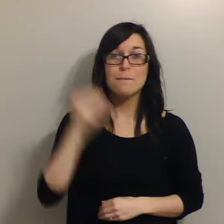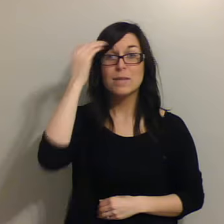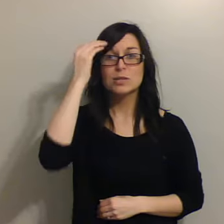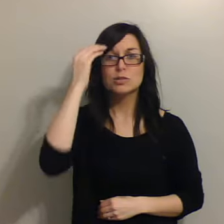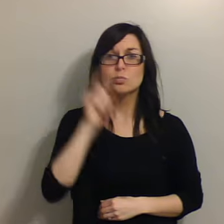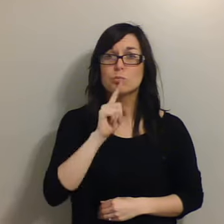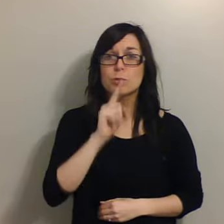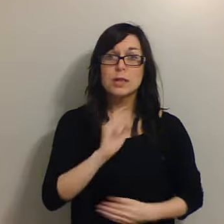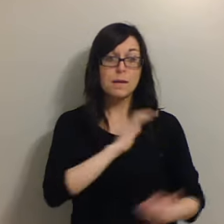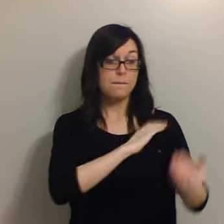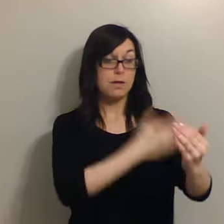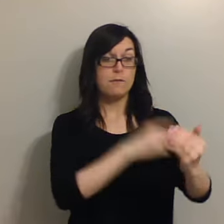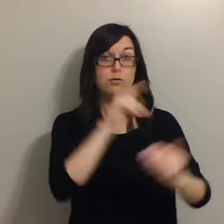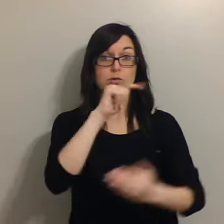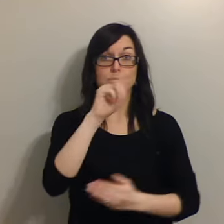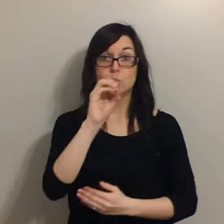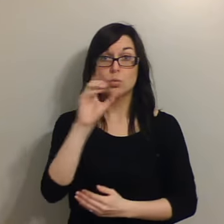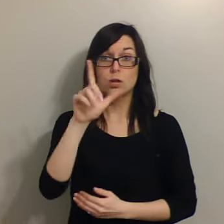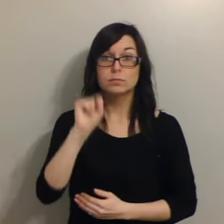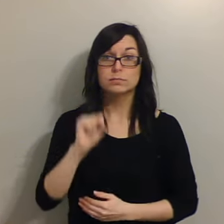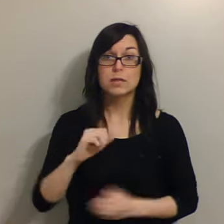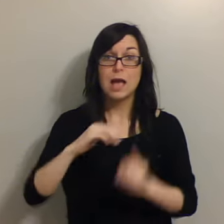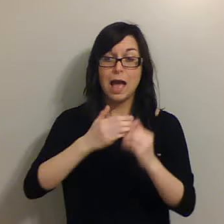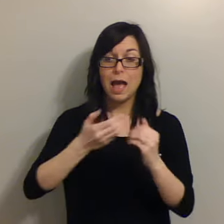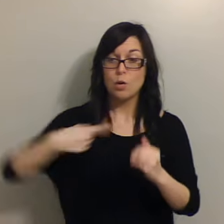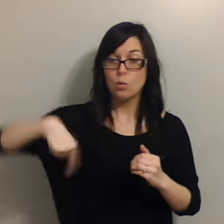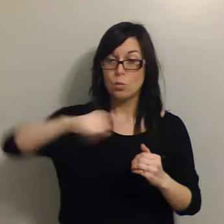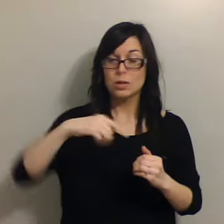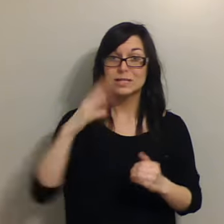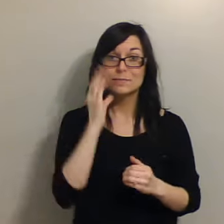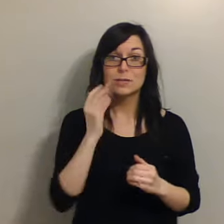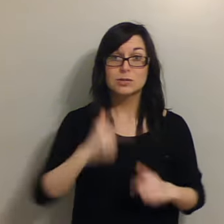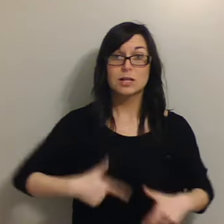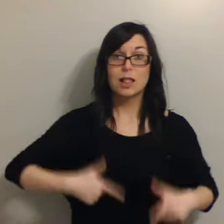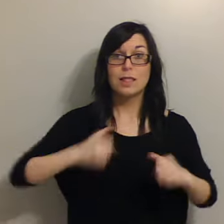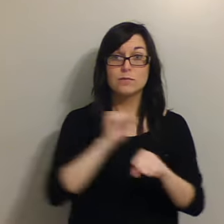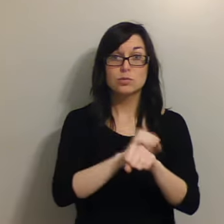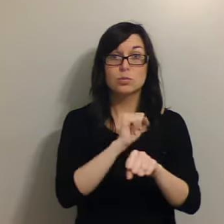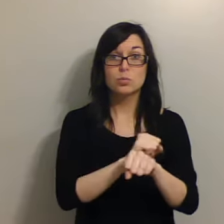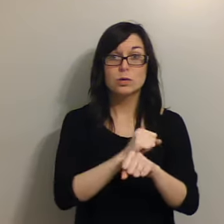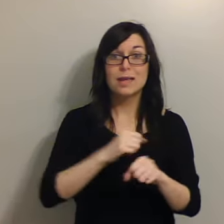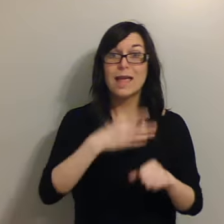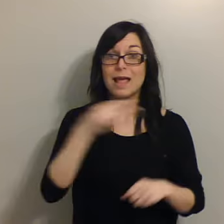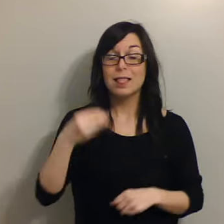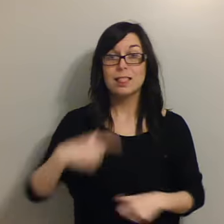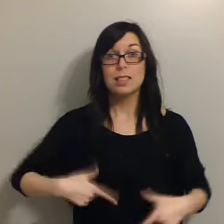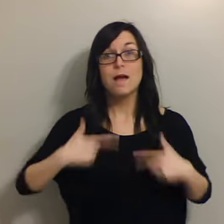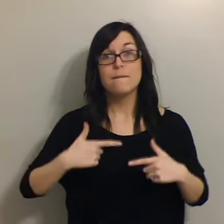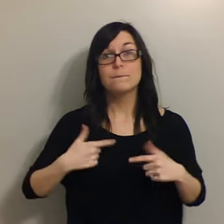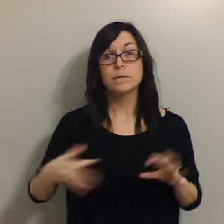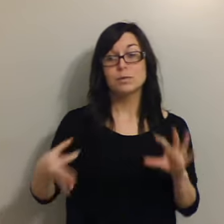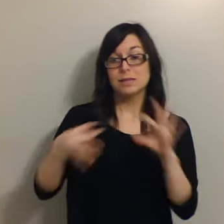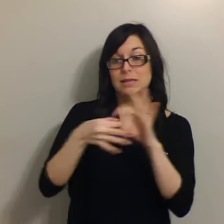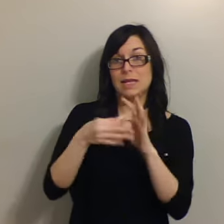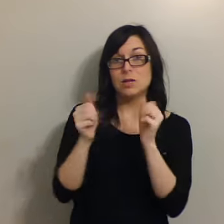How we experience our life's work and we do our lives is to a great degree a function of what we felt ourselves.